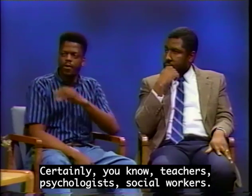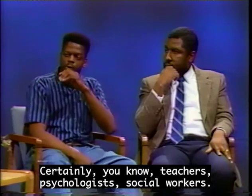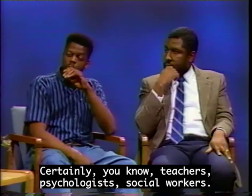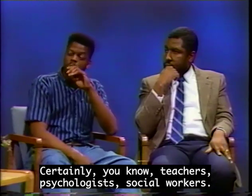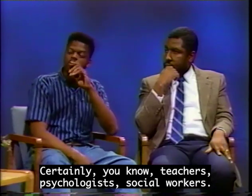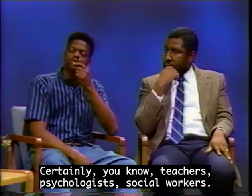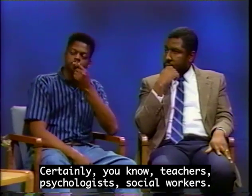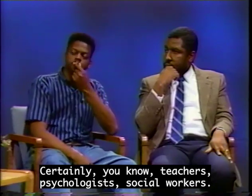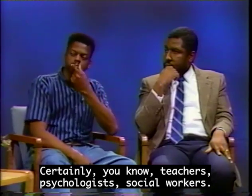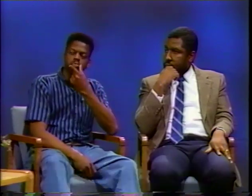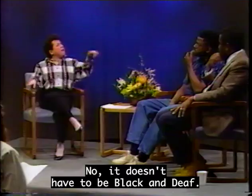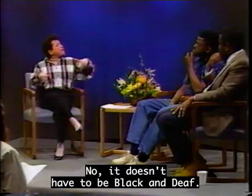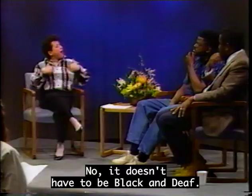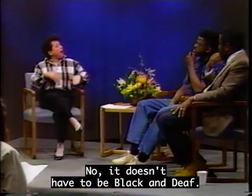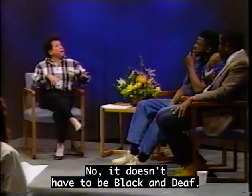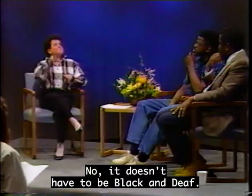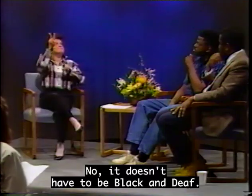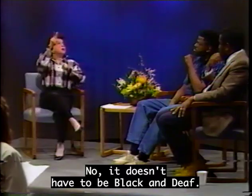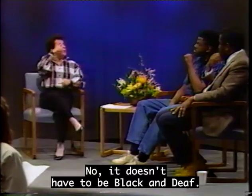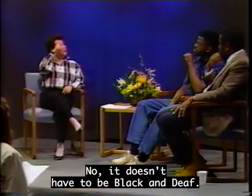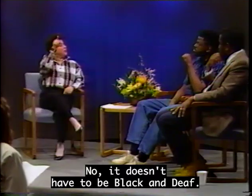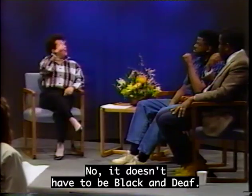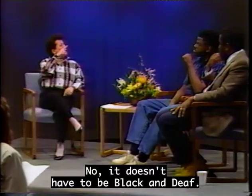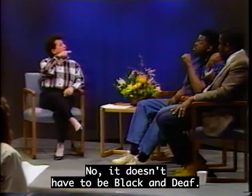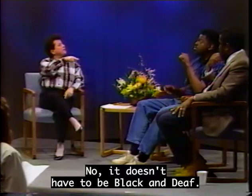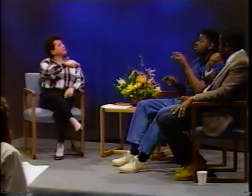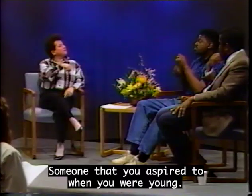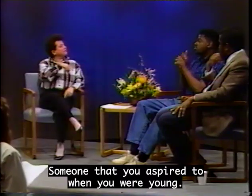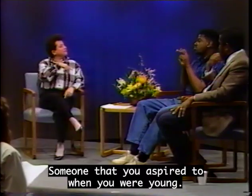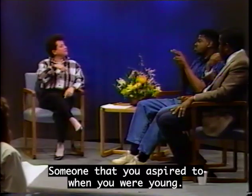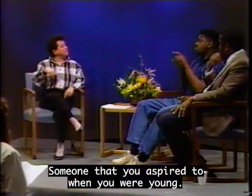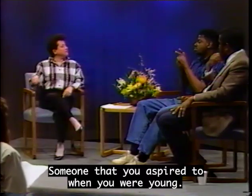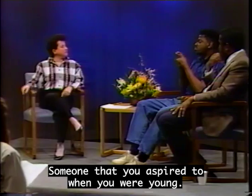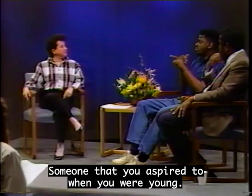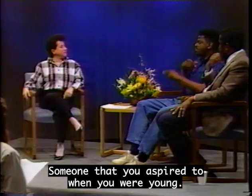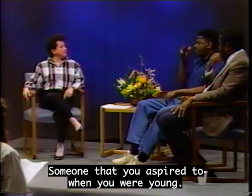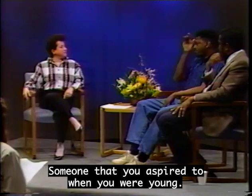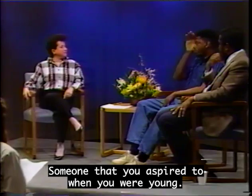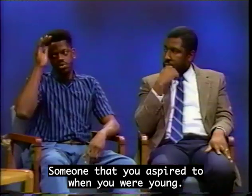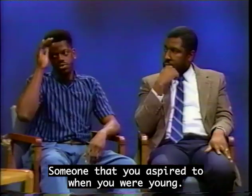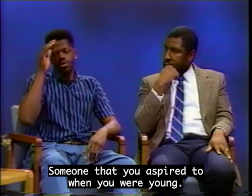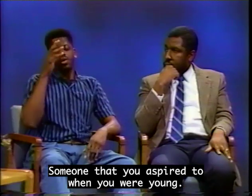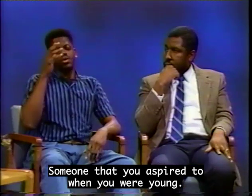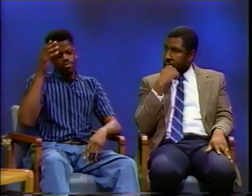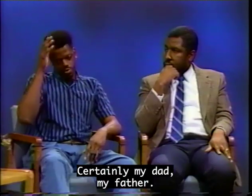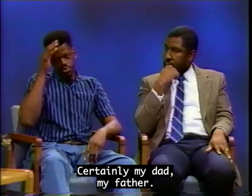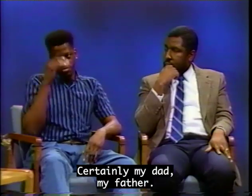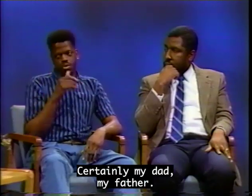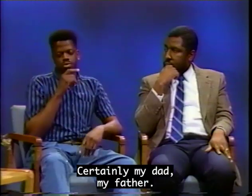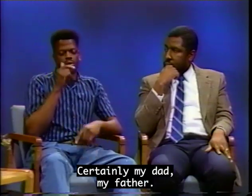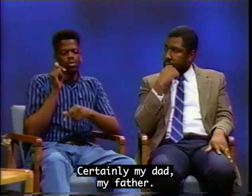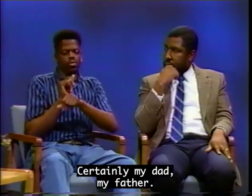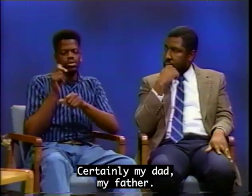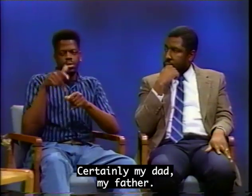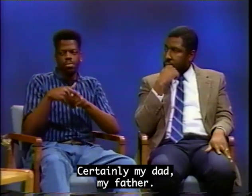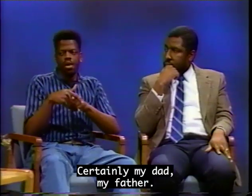teachers, psychologists, social workers. No, it doesn't have to be black and deaf. Someone that you aspired to when you were young. Certainly my dad, my